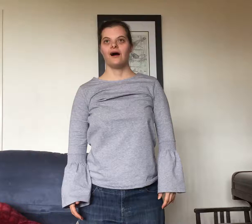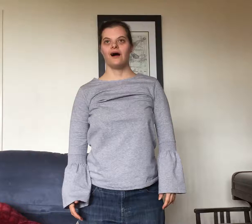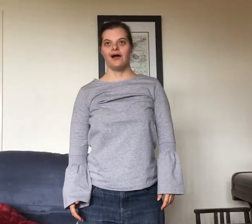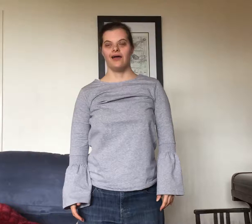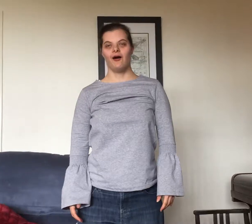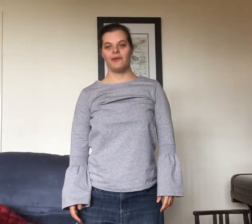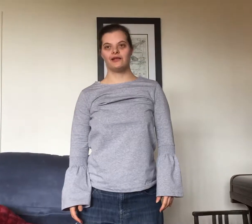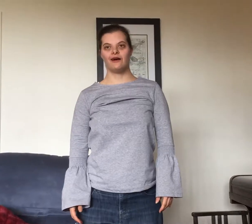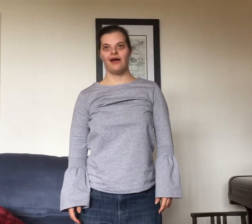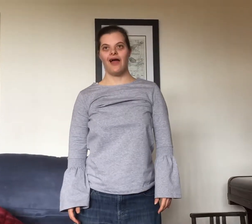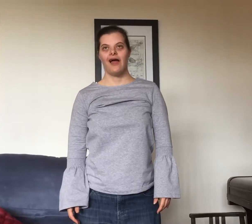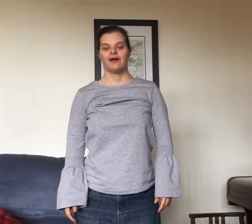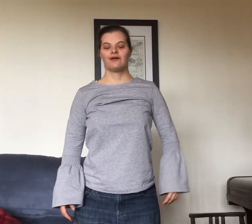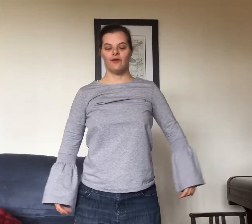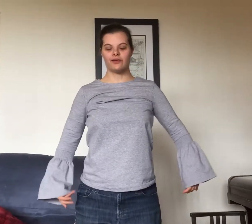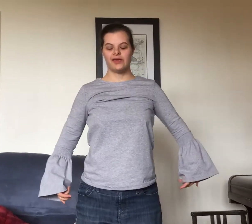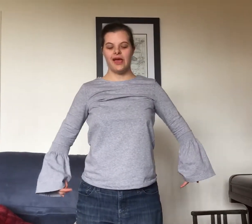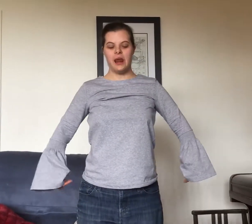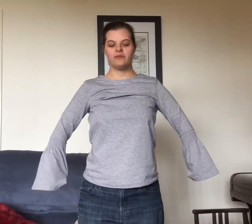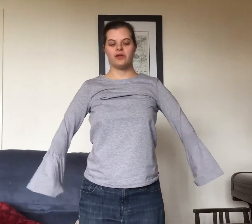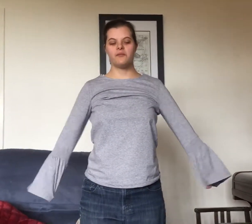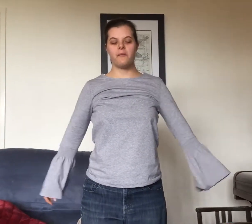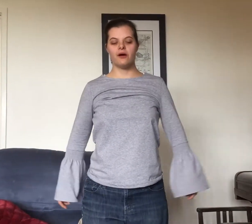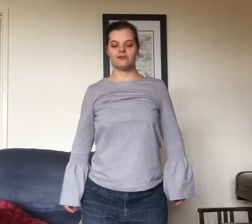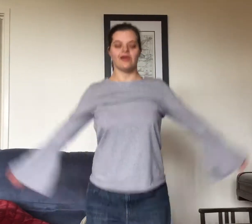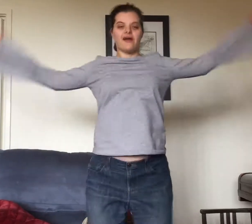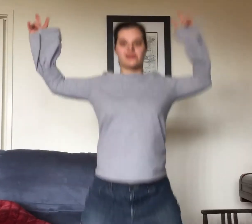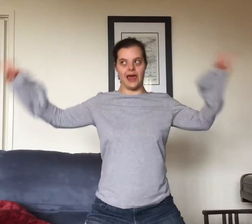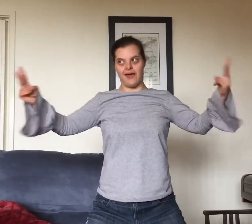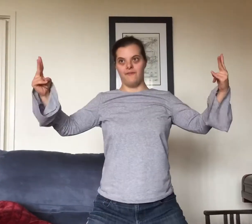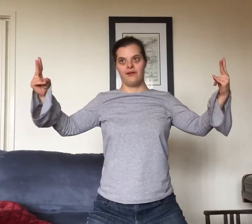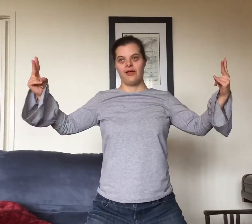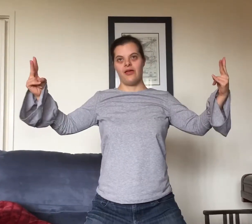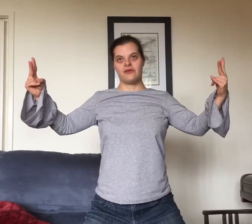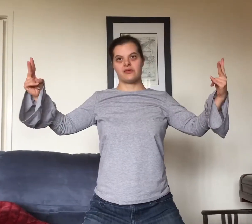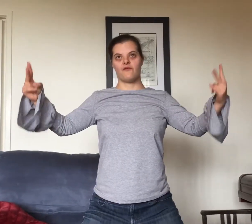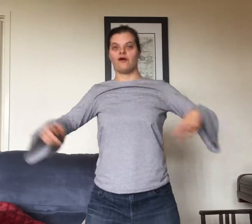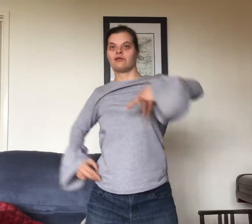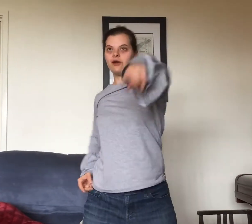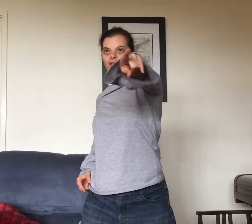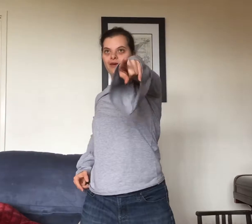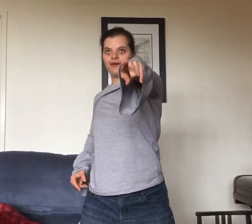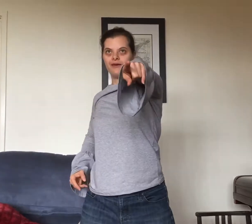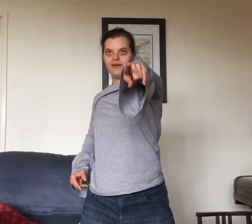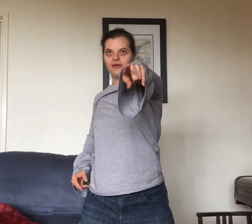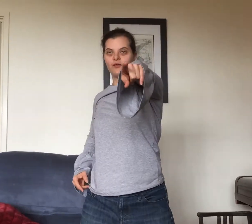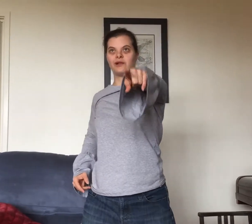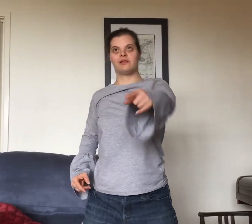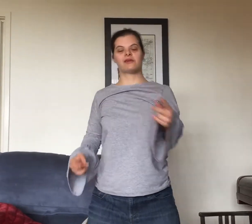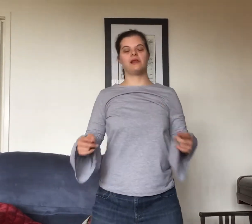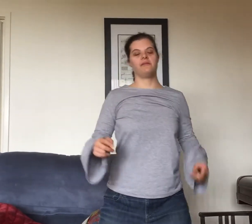Hi, I'm Edela Kowalski and I'm doing my poetry Slam and this is for Tommy. So watch this clip.